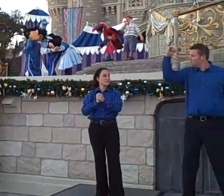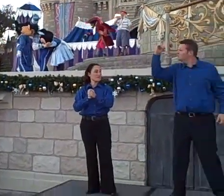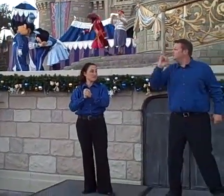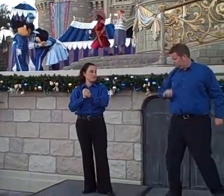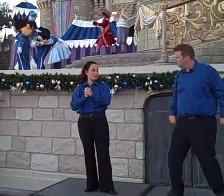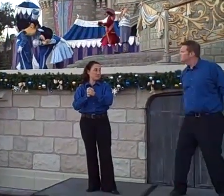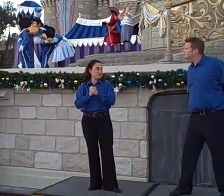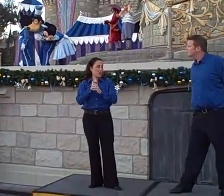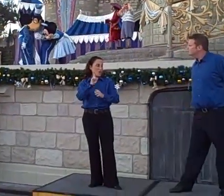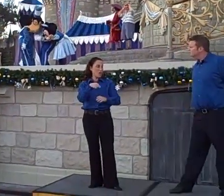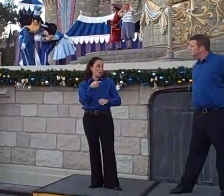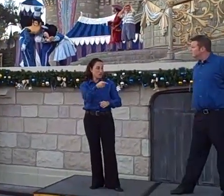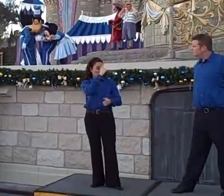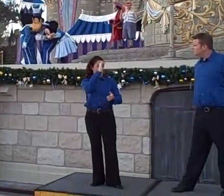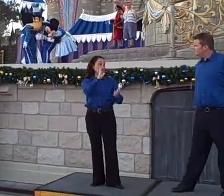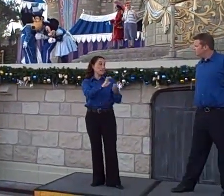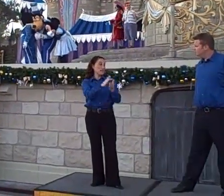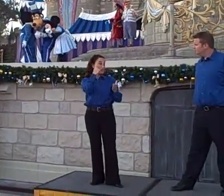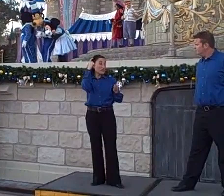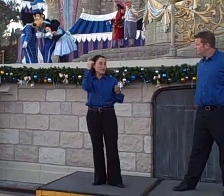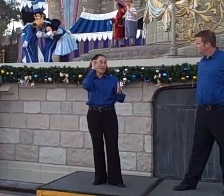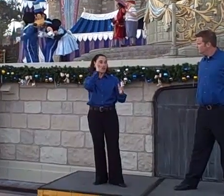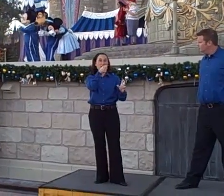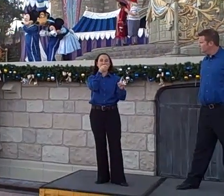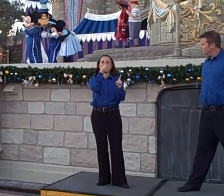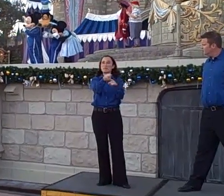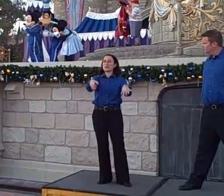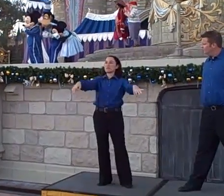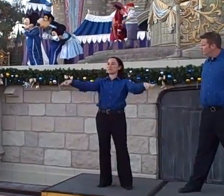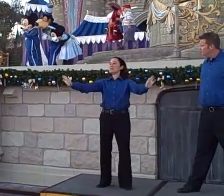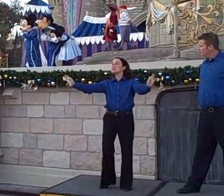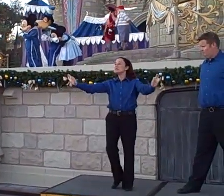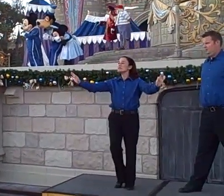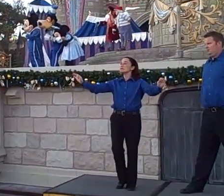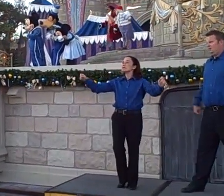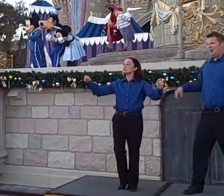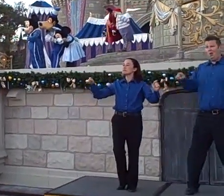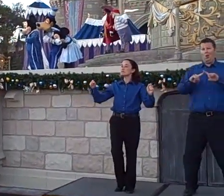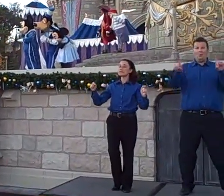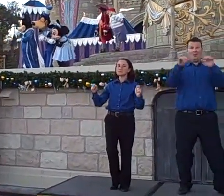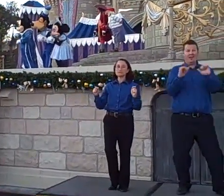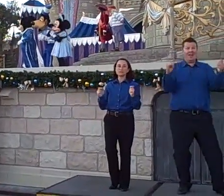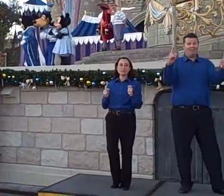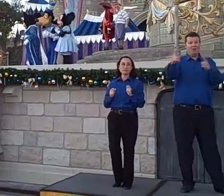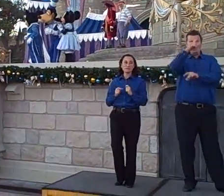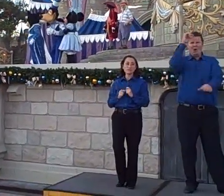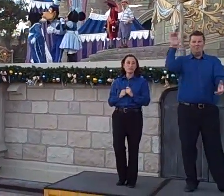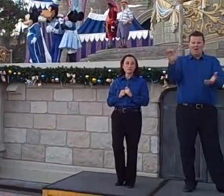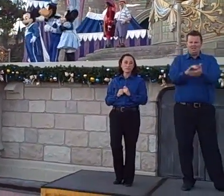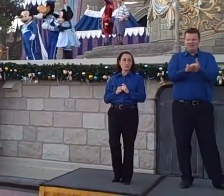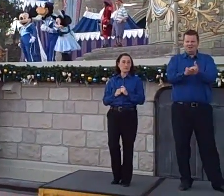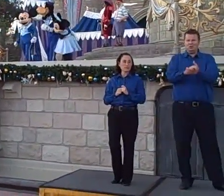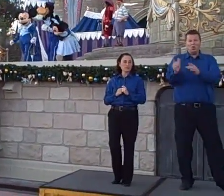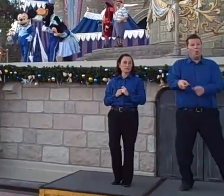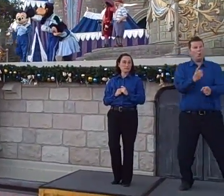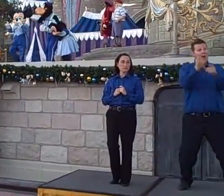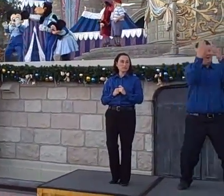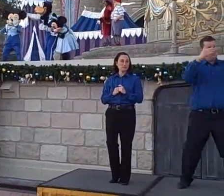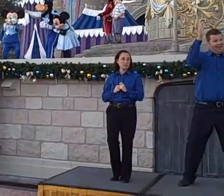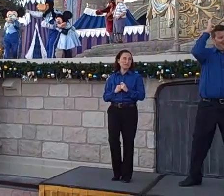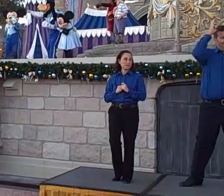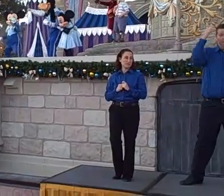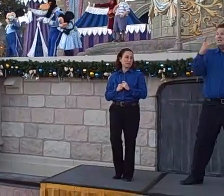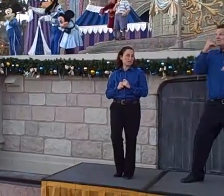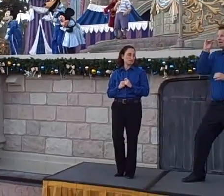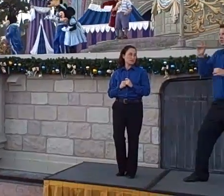in dreams. That you believe in dreams is of very little consequence. But everyone believes,